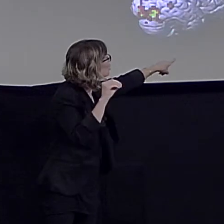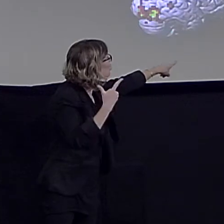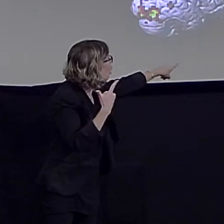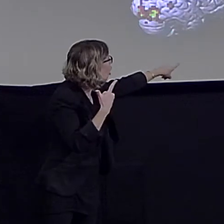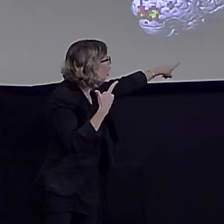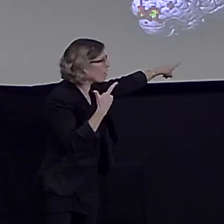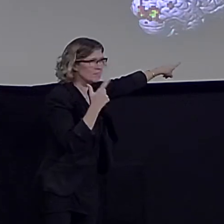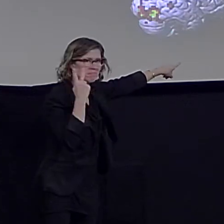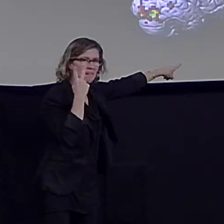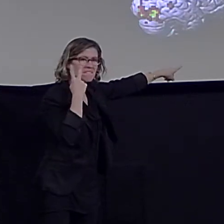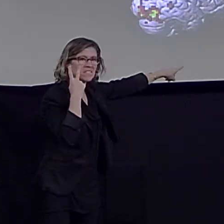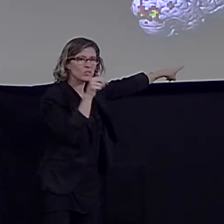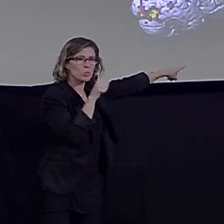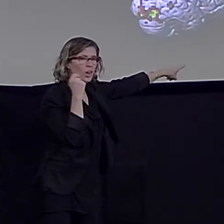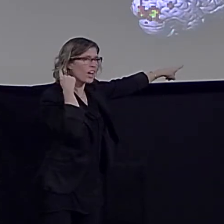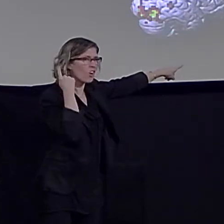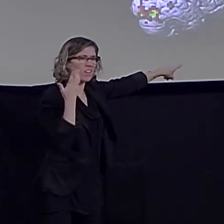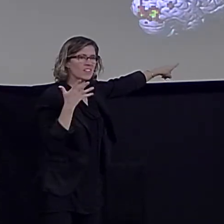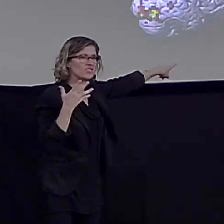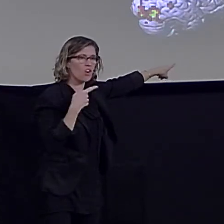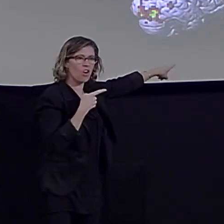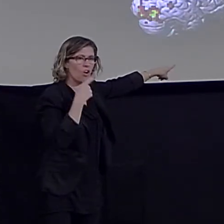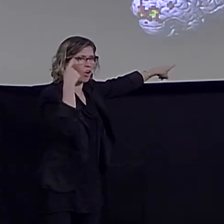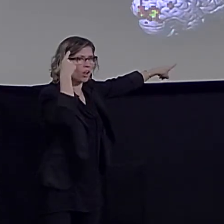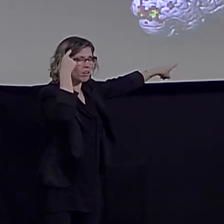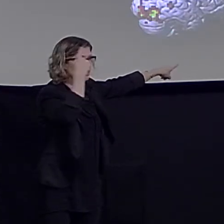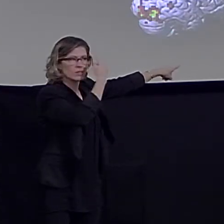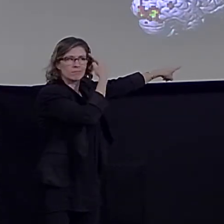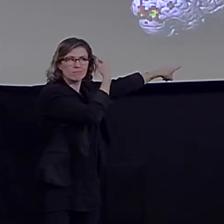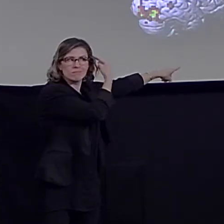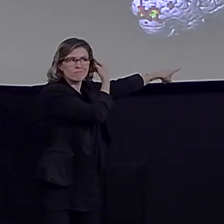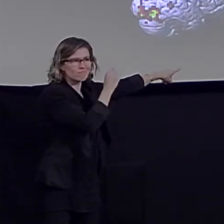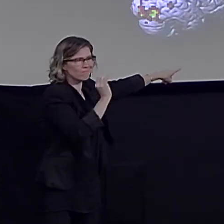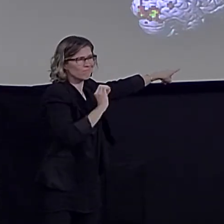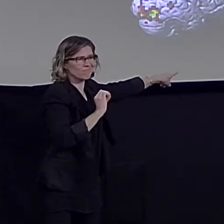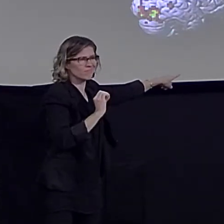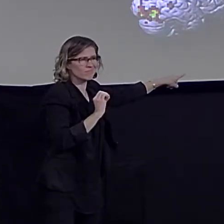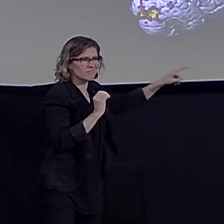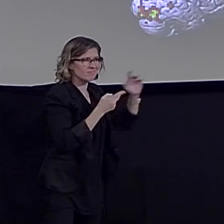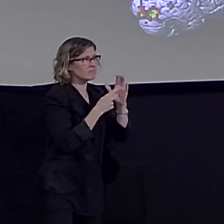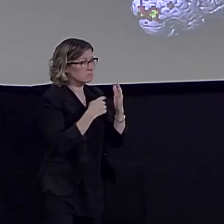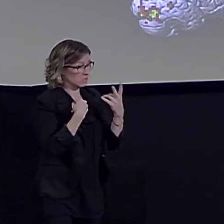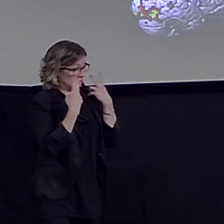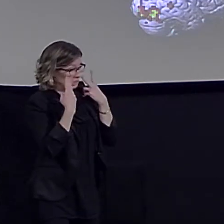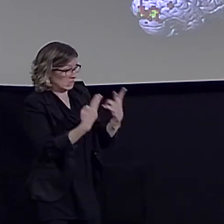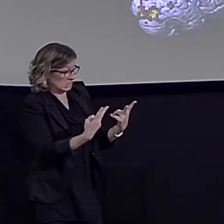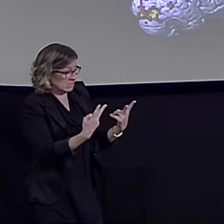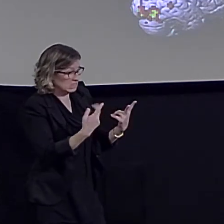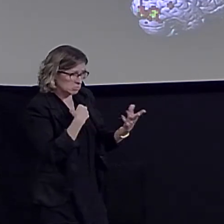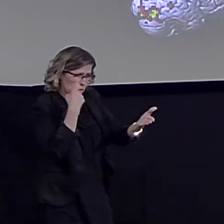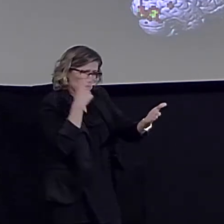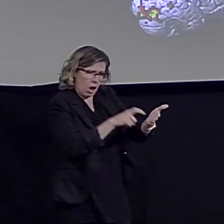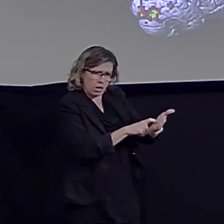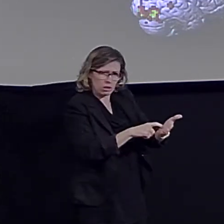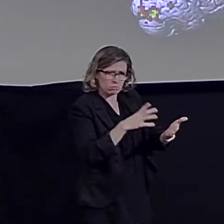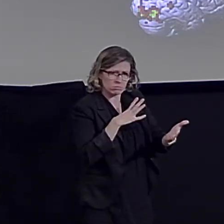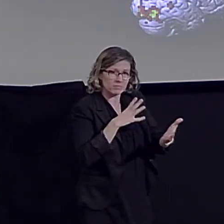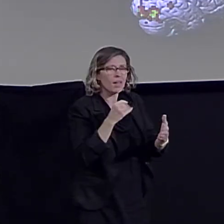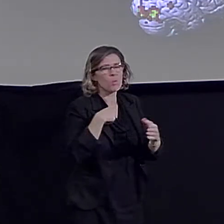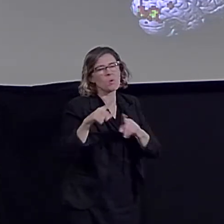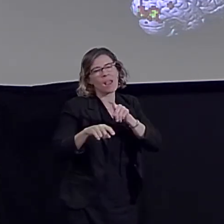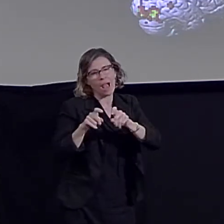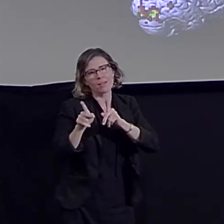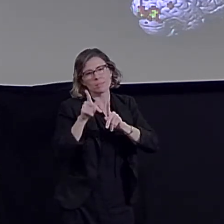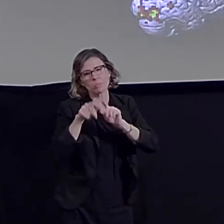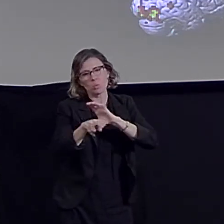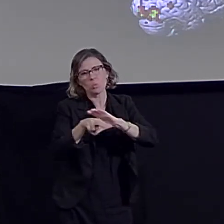else. So how we recognize? We make the briefing of these people. We ask us what you see and so on.